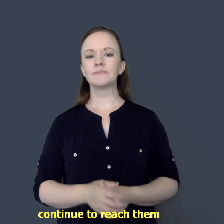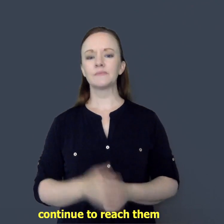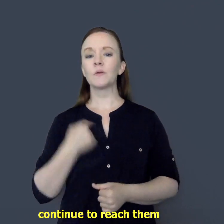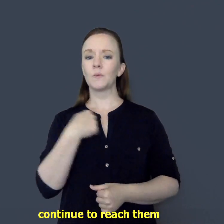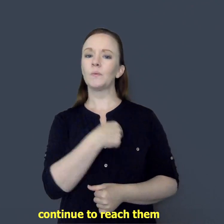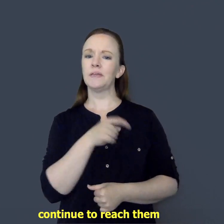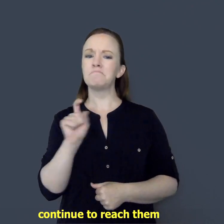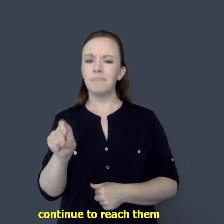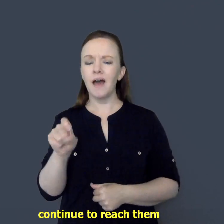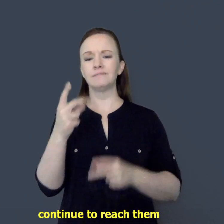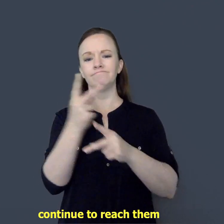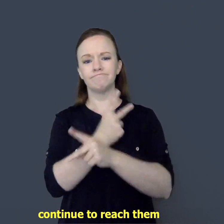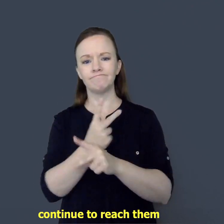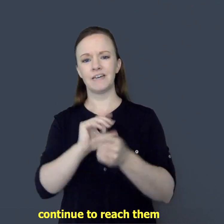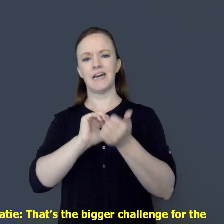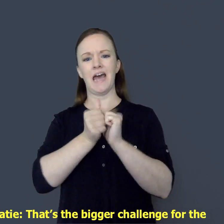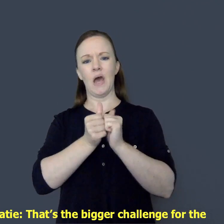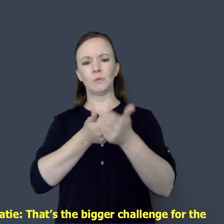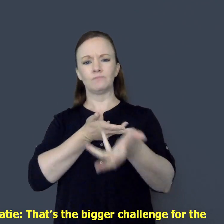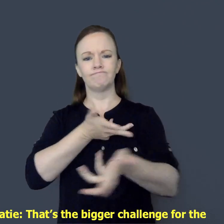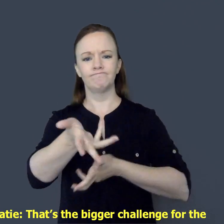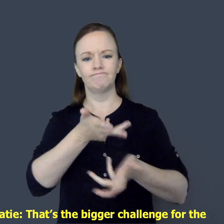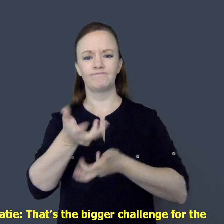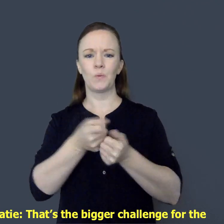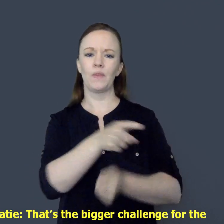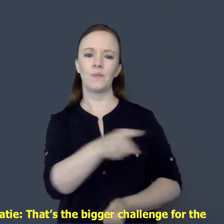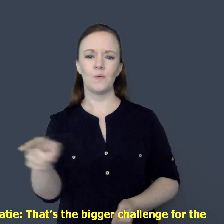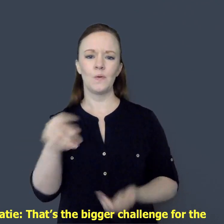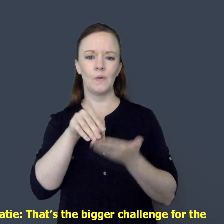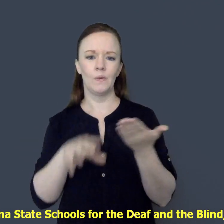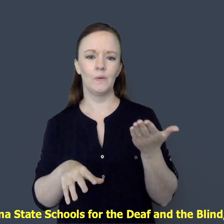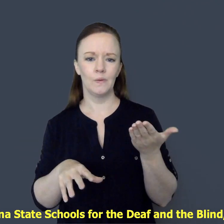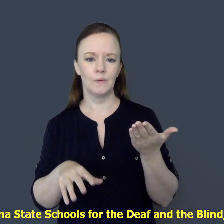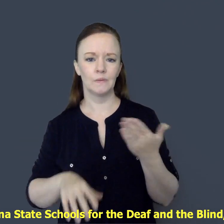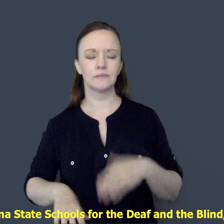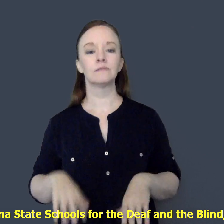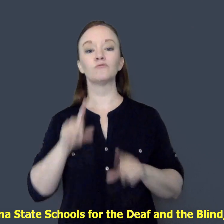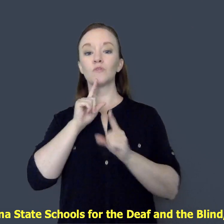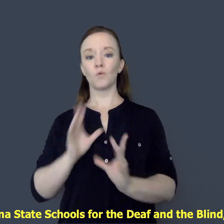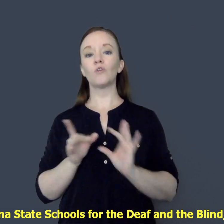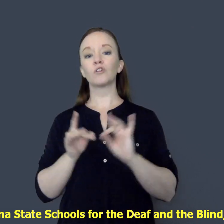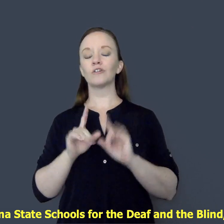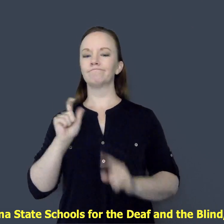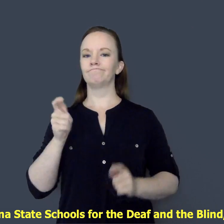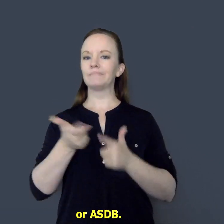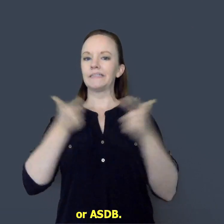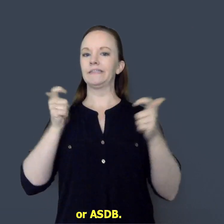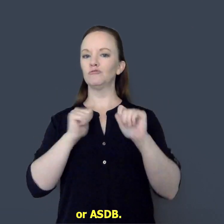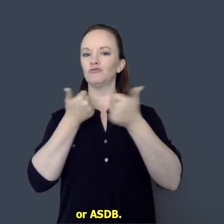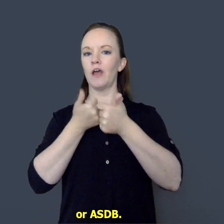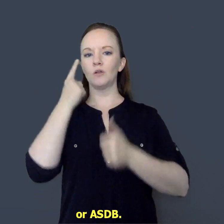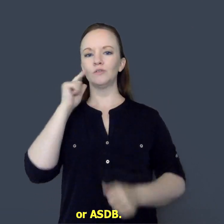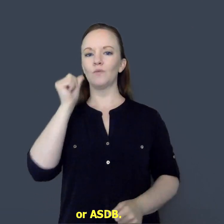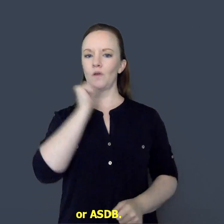continue to reach them. That's the bigger challenge for the Arizona State Schools for the Deaf and the Blind, or ASDB.